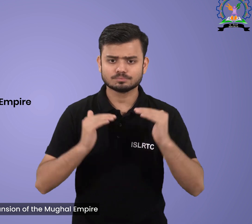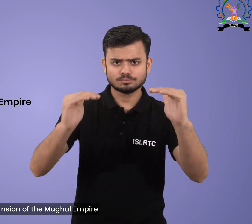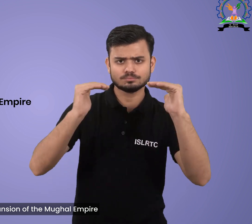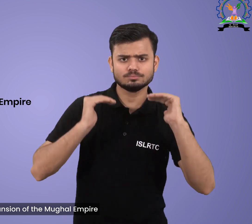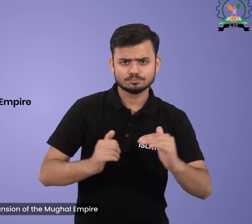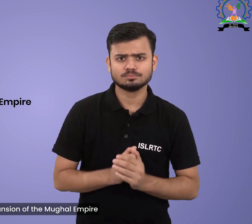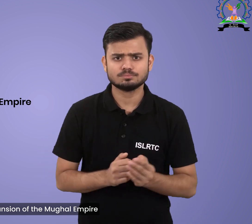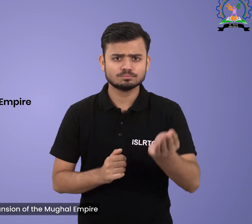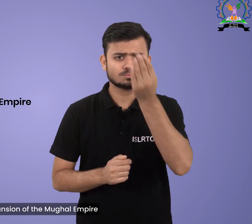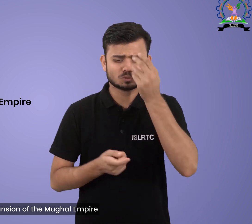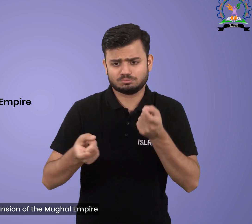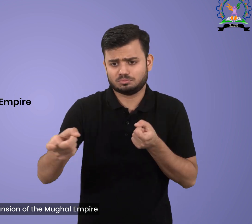Expansion of the Mughal Empire.